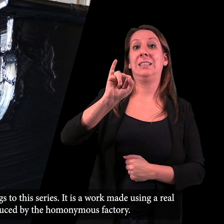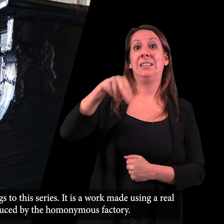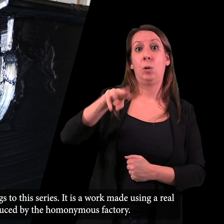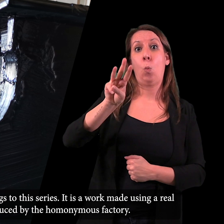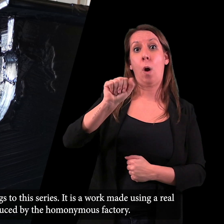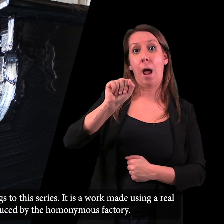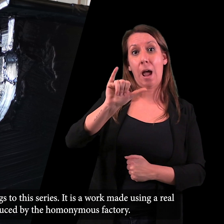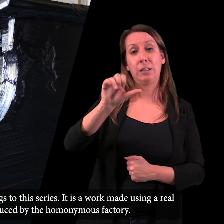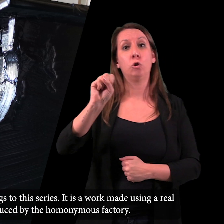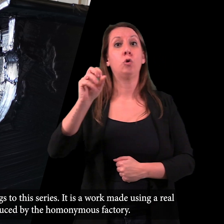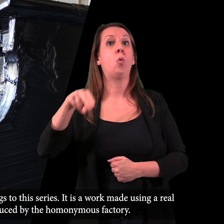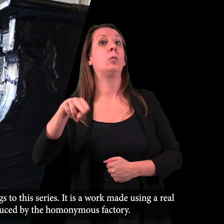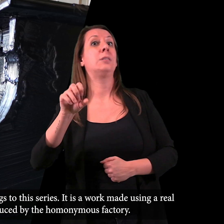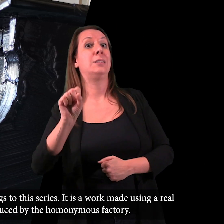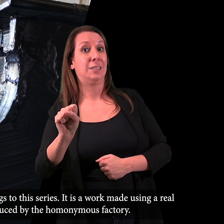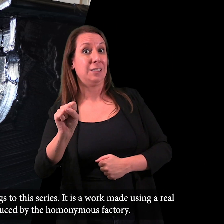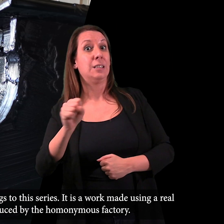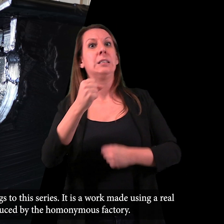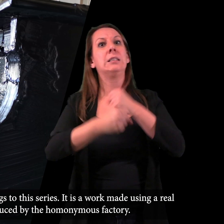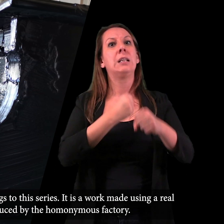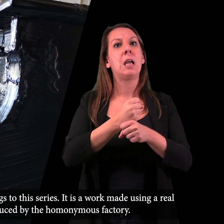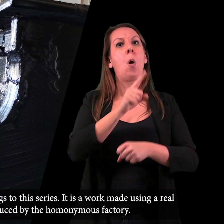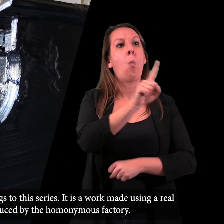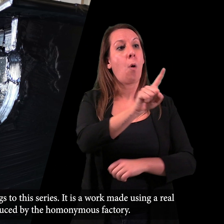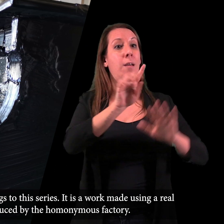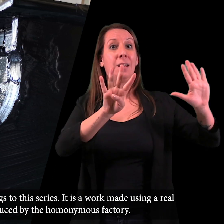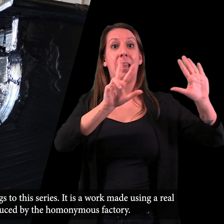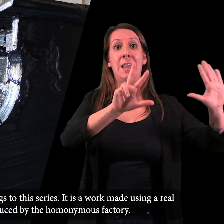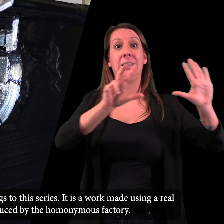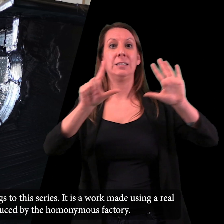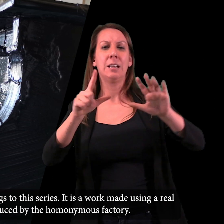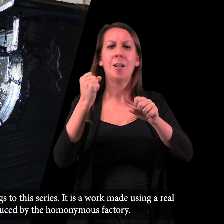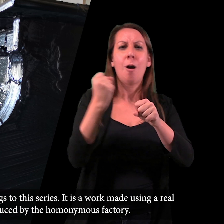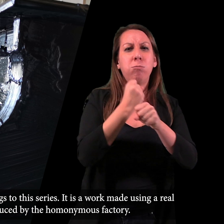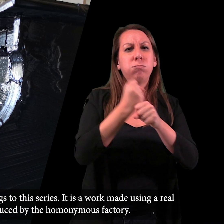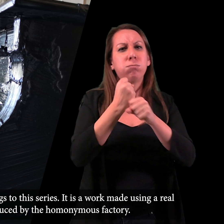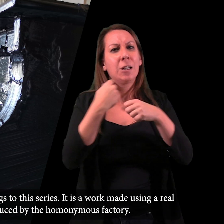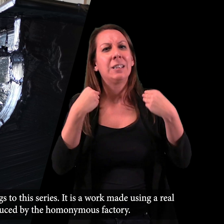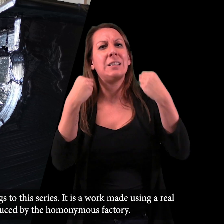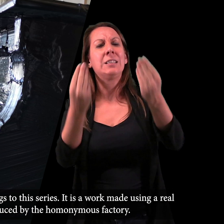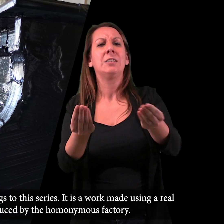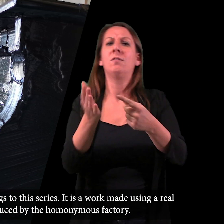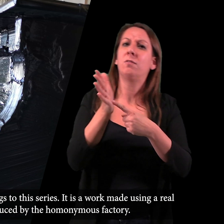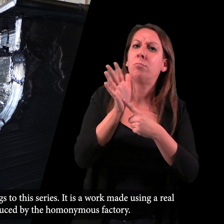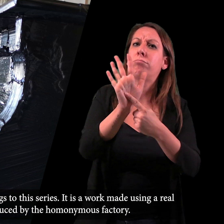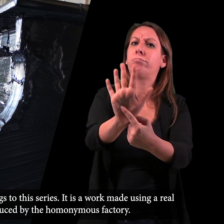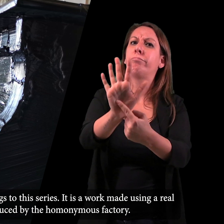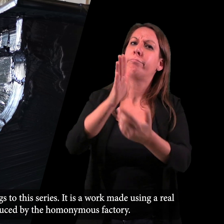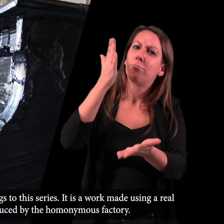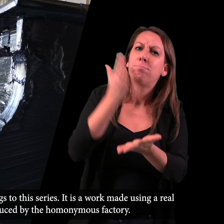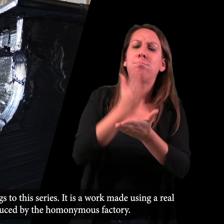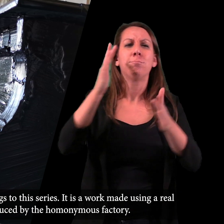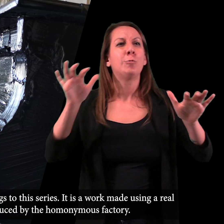Steinway and Sons, 1987, belongs to this series It is a work made